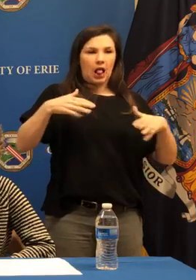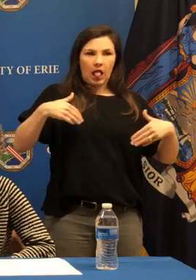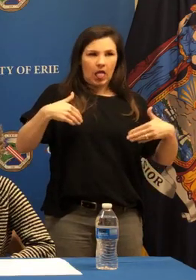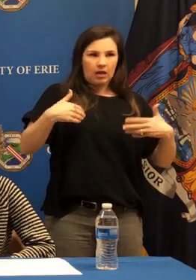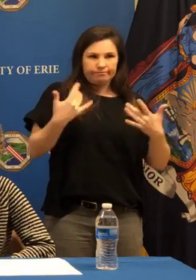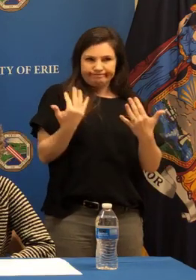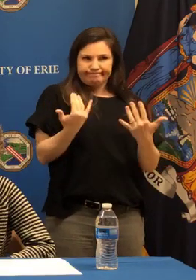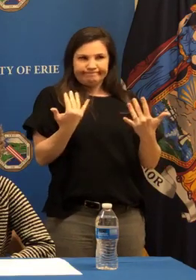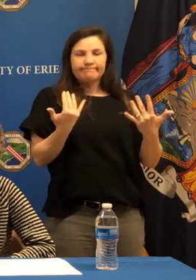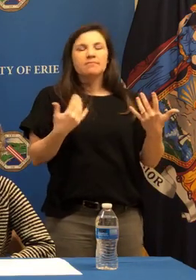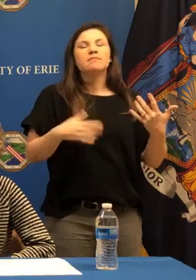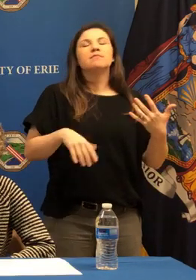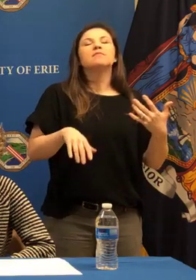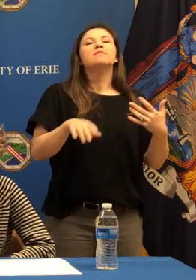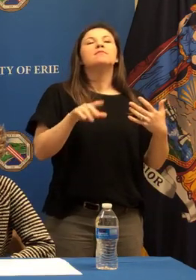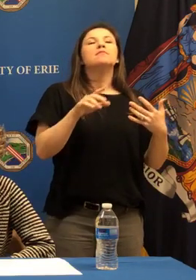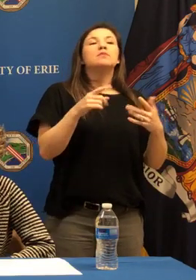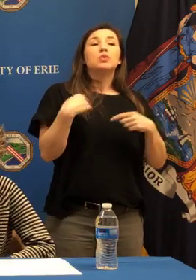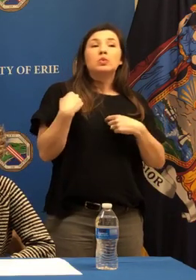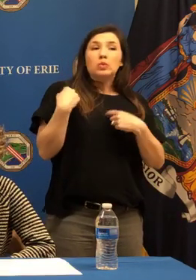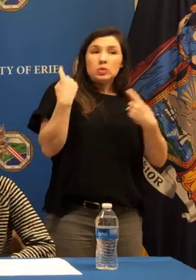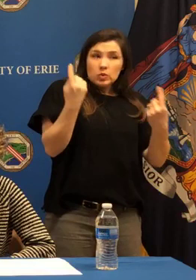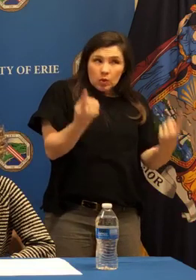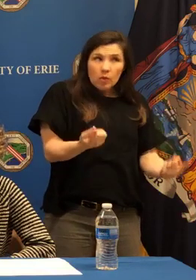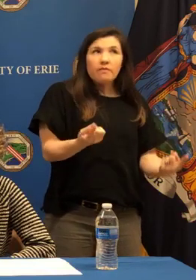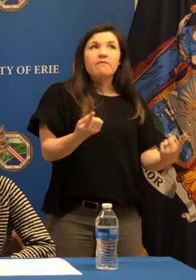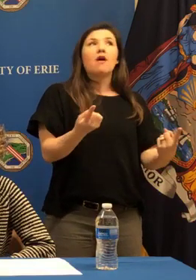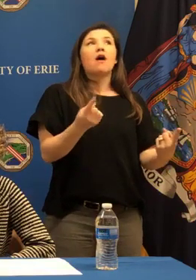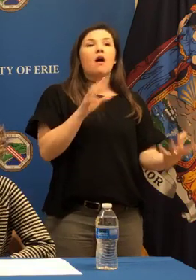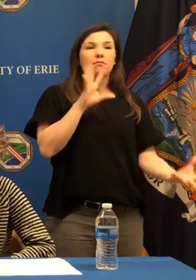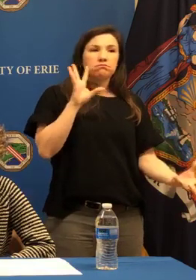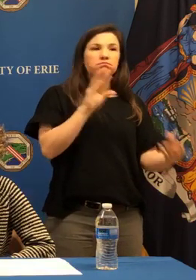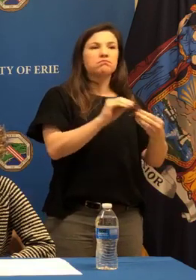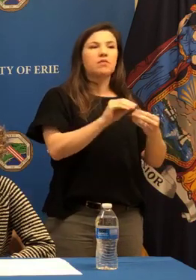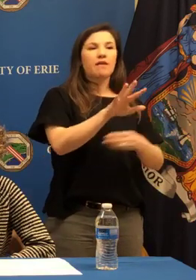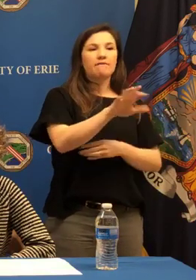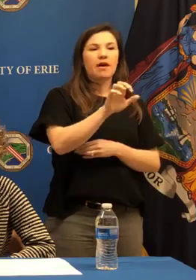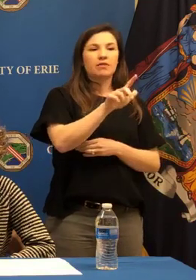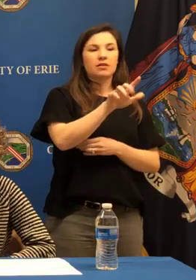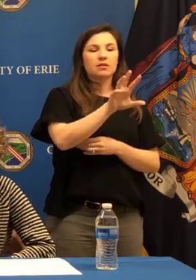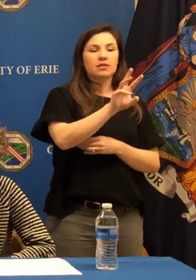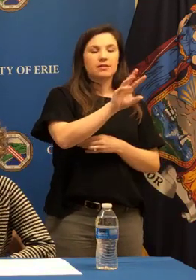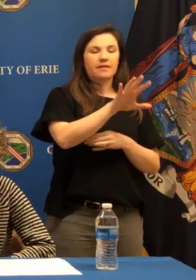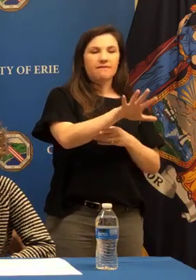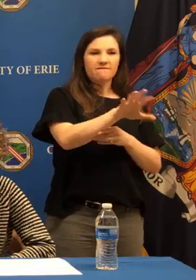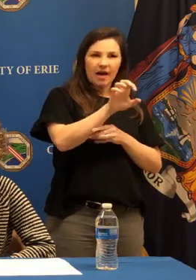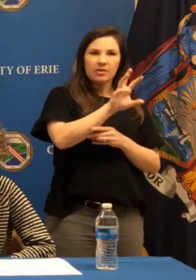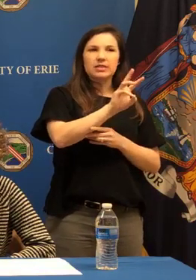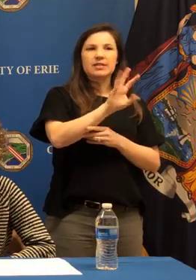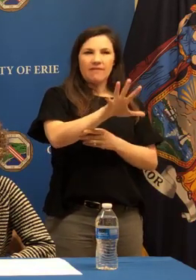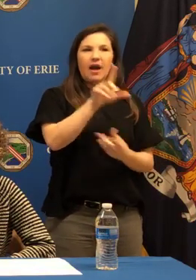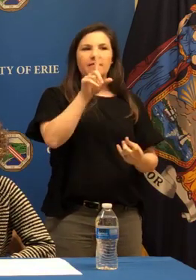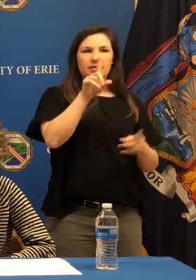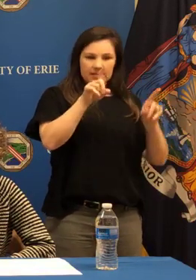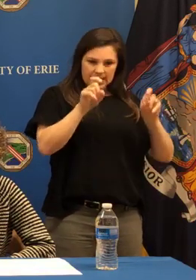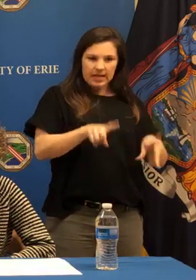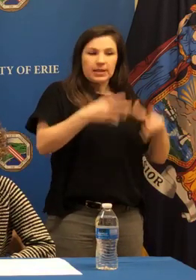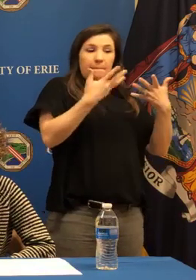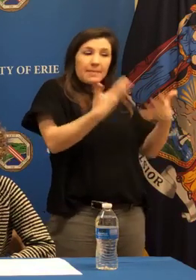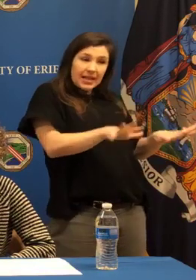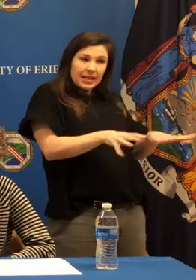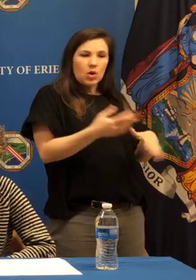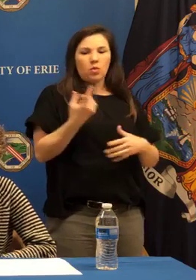among Erie County residents. So far there are 565 tests that were completed or